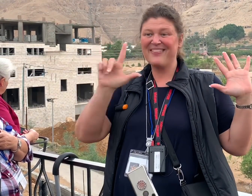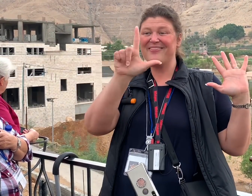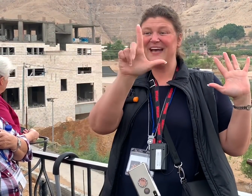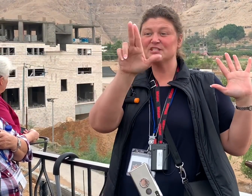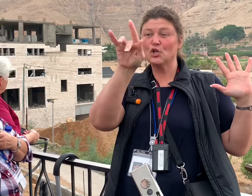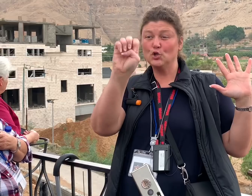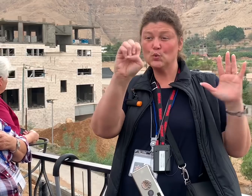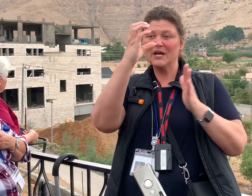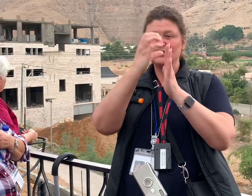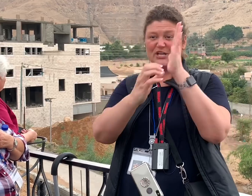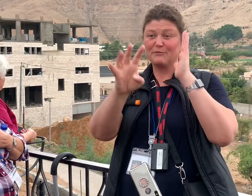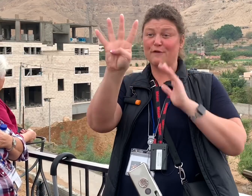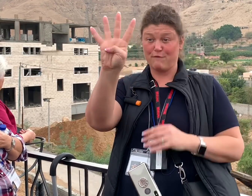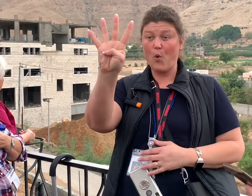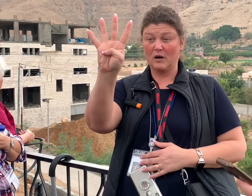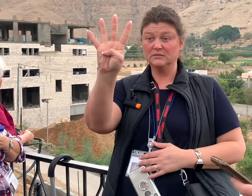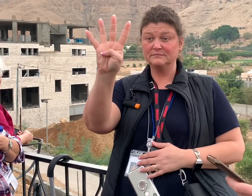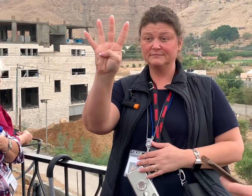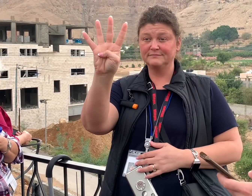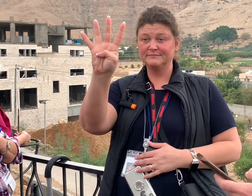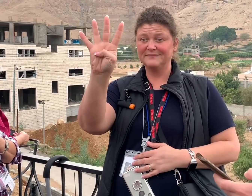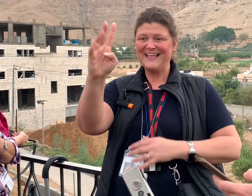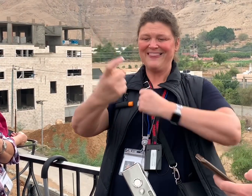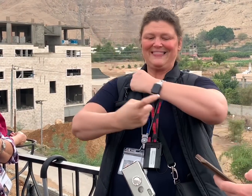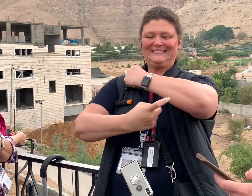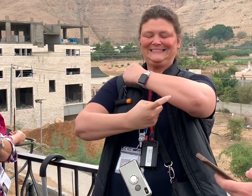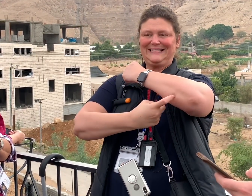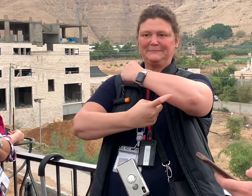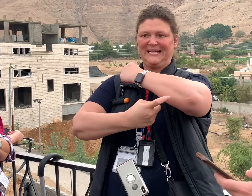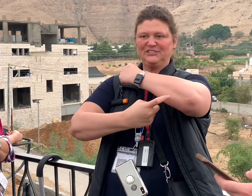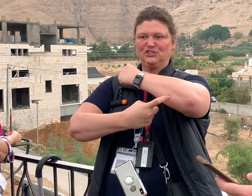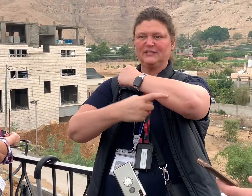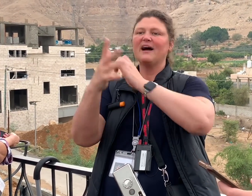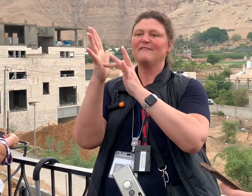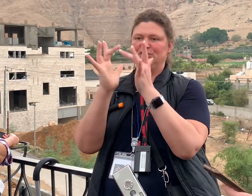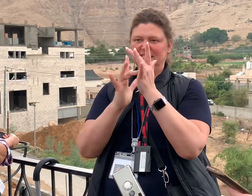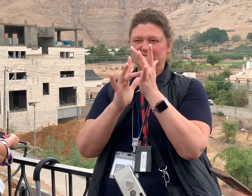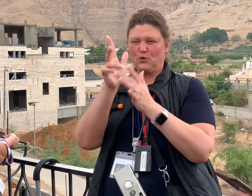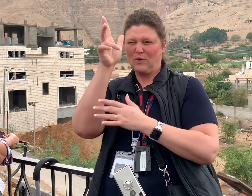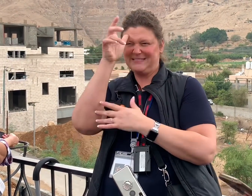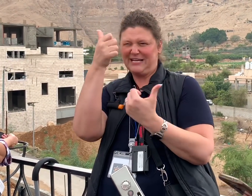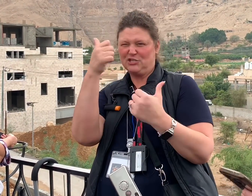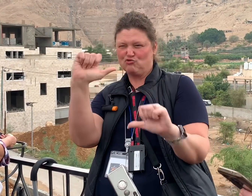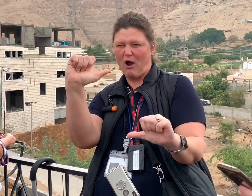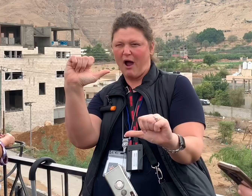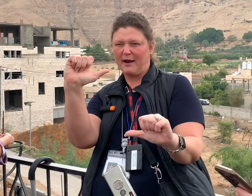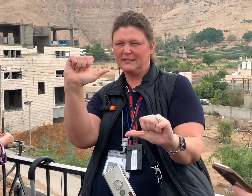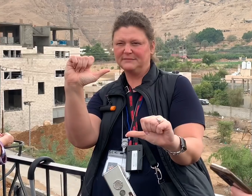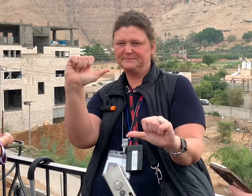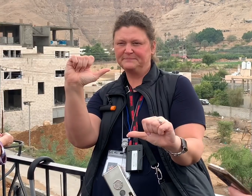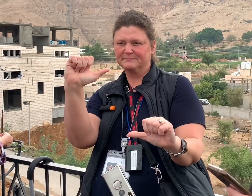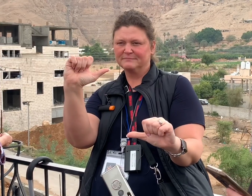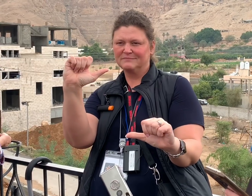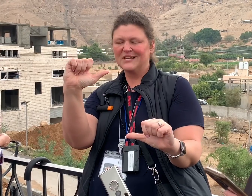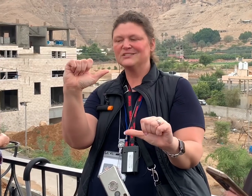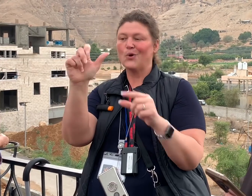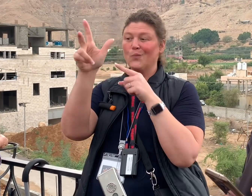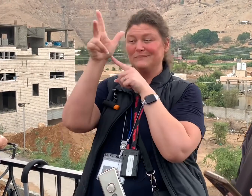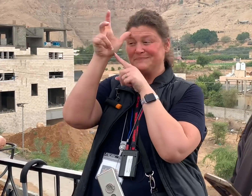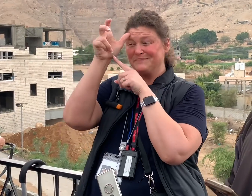4, the Satan tempts Jesus, okay? Satan or the